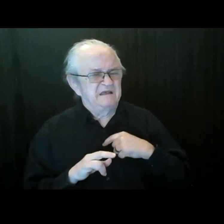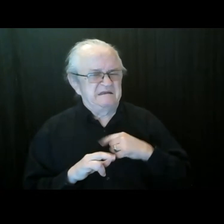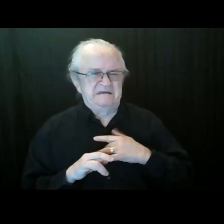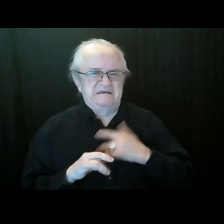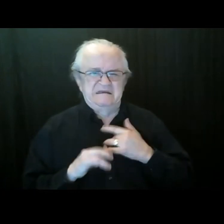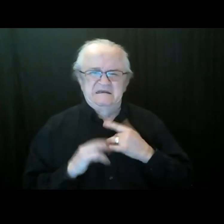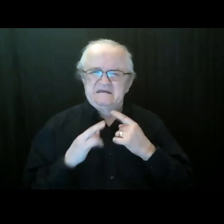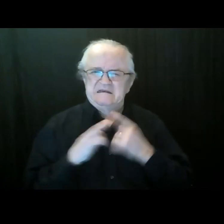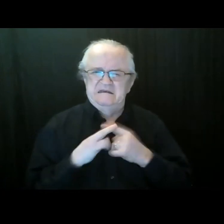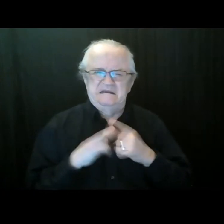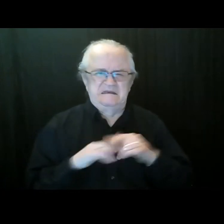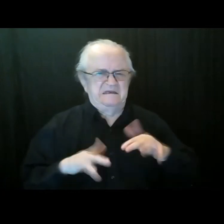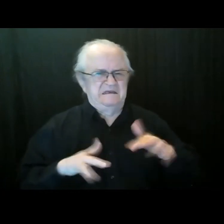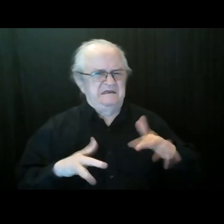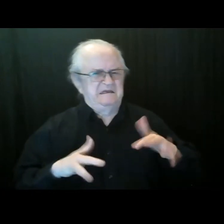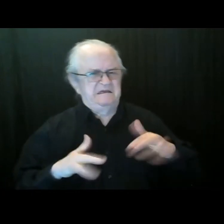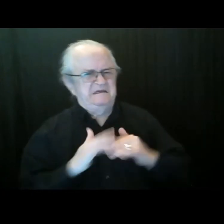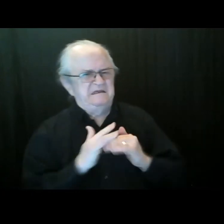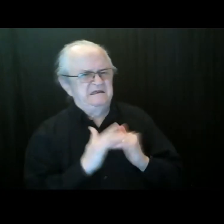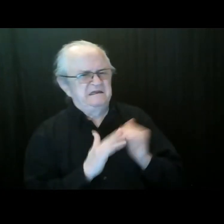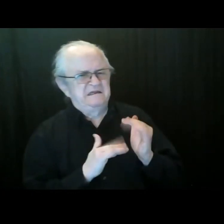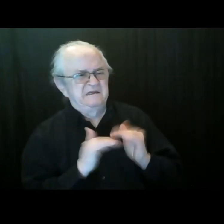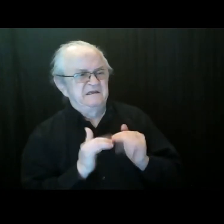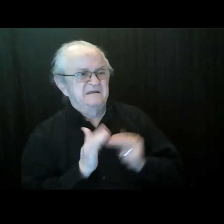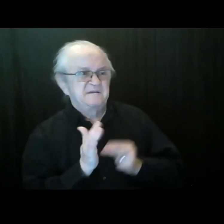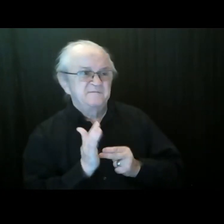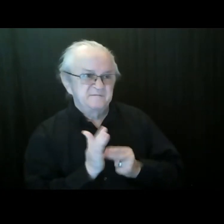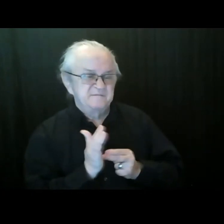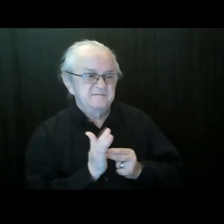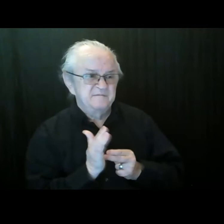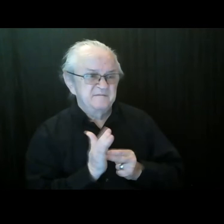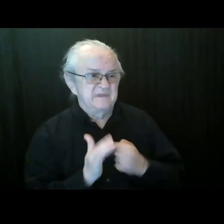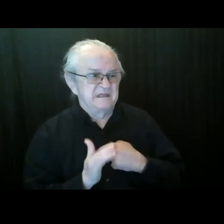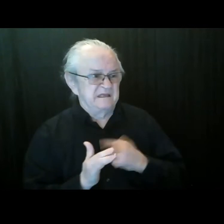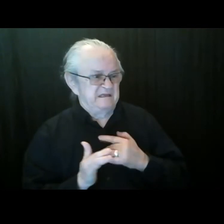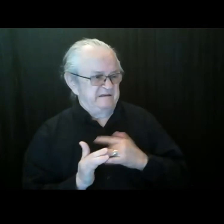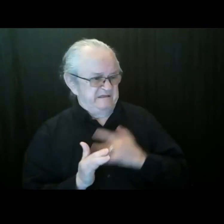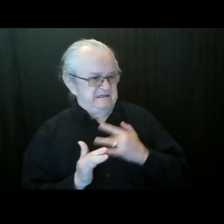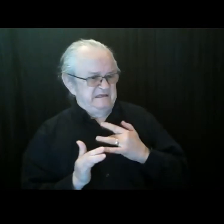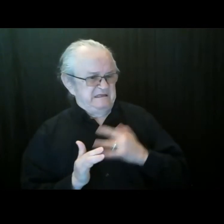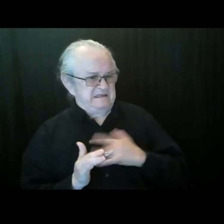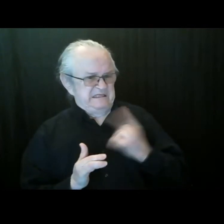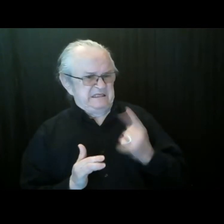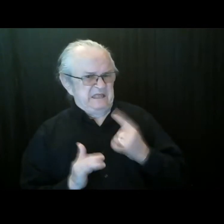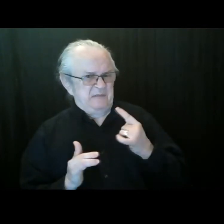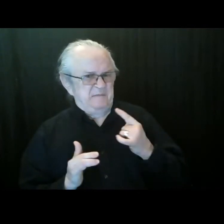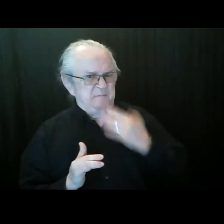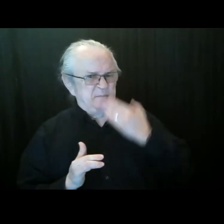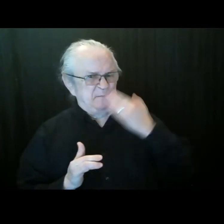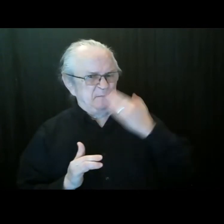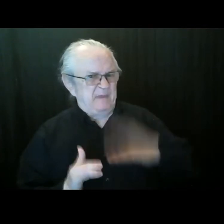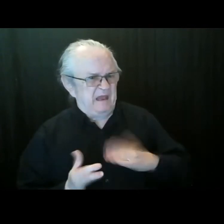little nervous. I have to be honest with you, Michael. I feel as if something evil might happen.